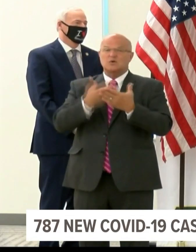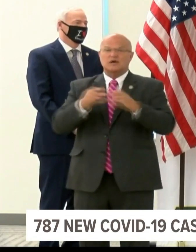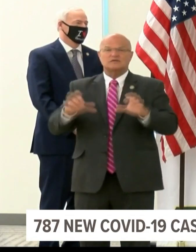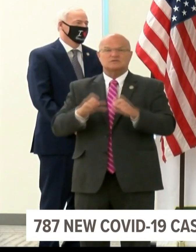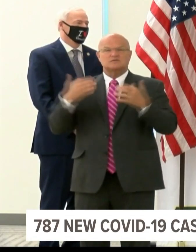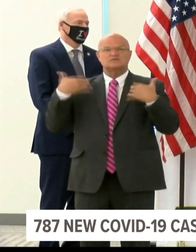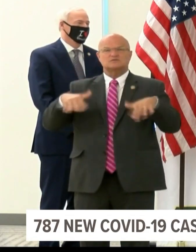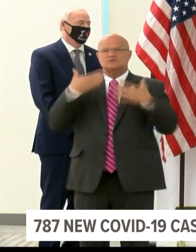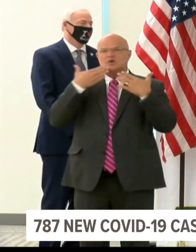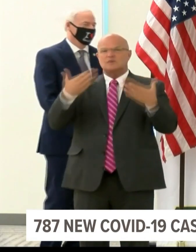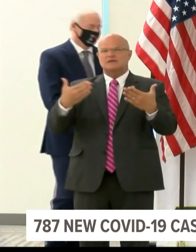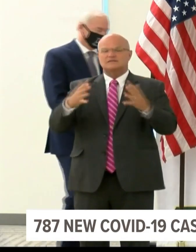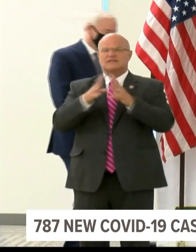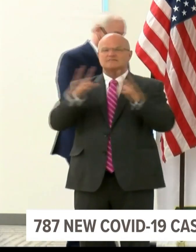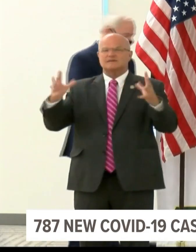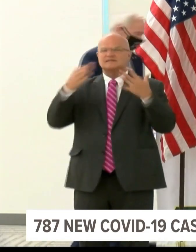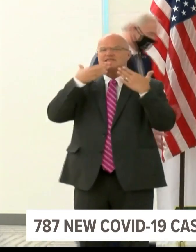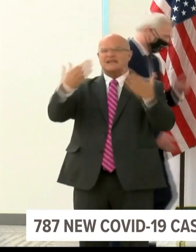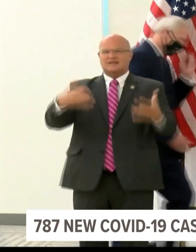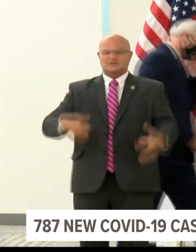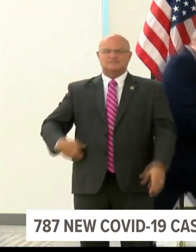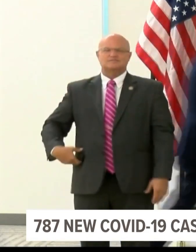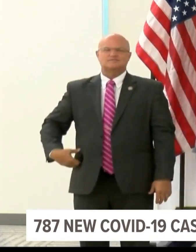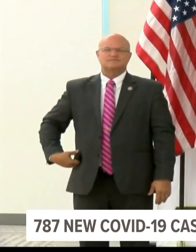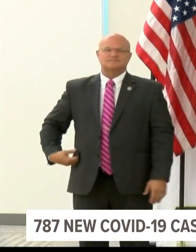so much. Thank you very much.